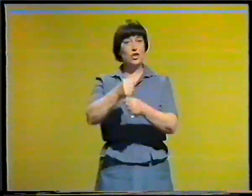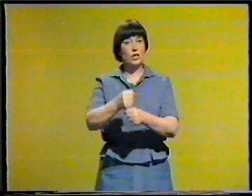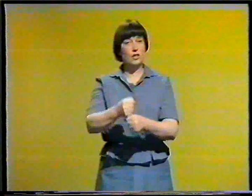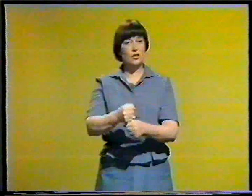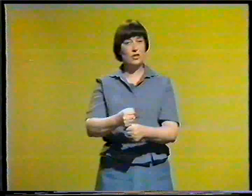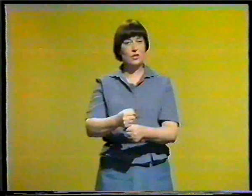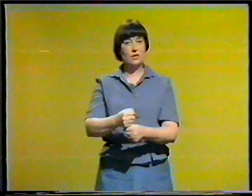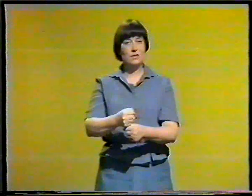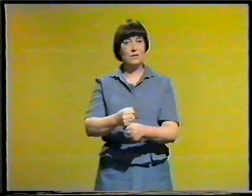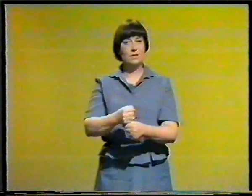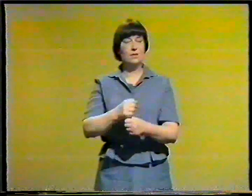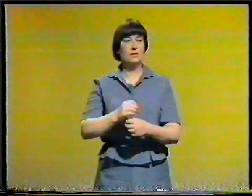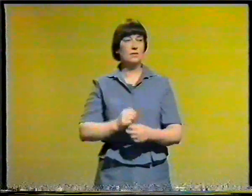Church.